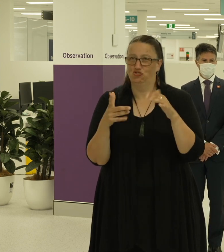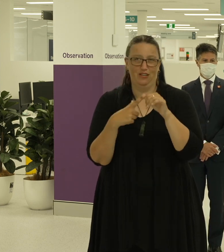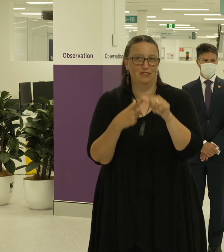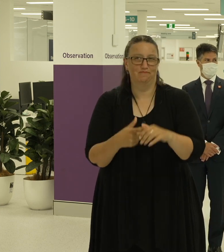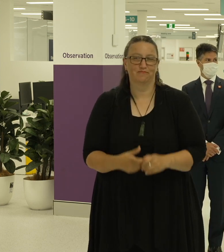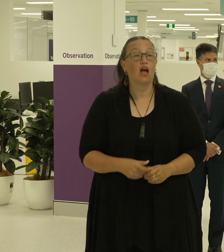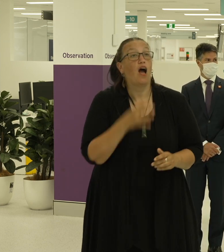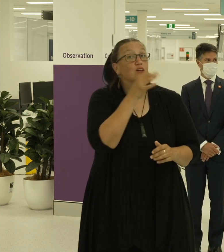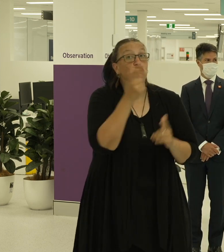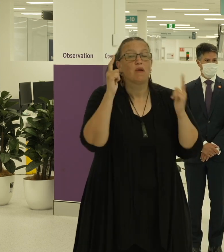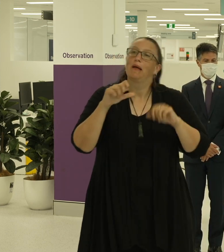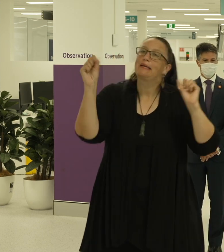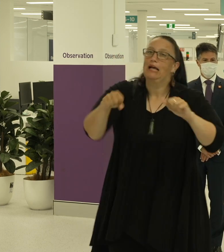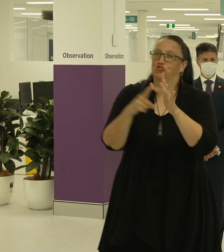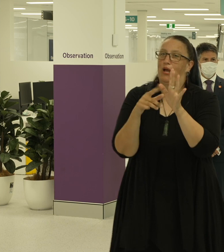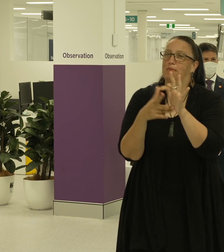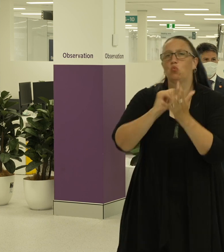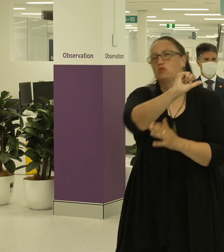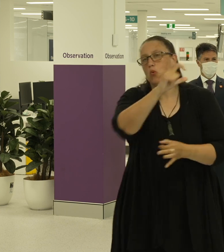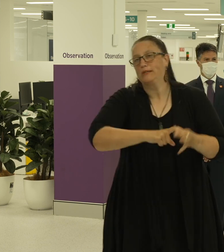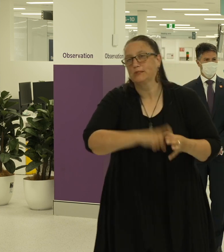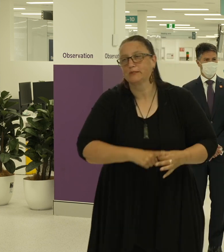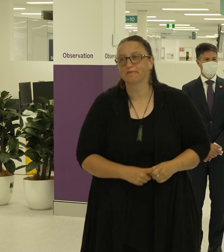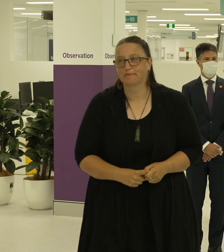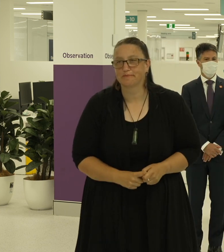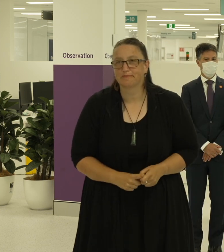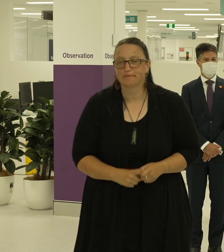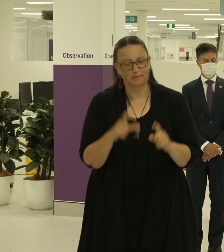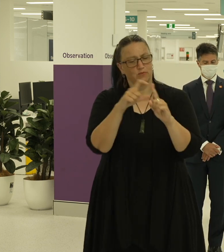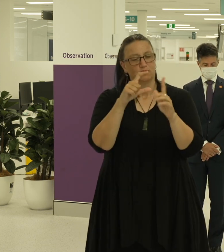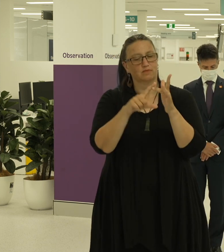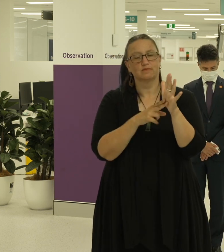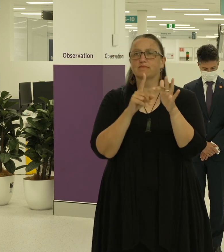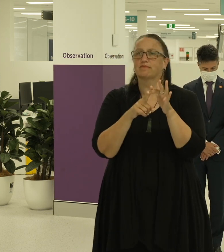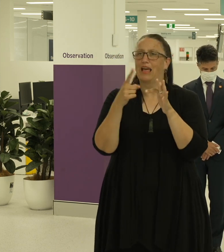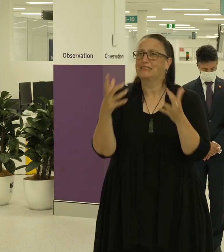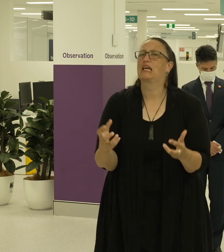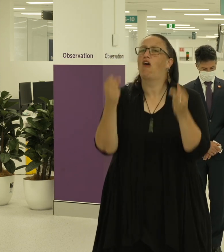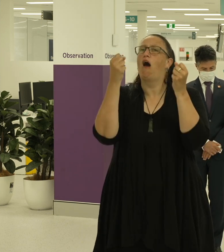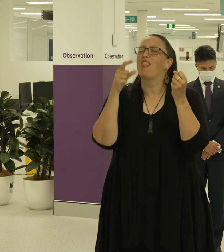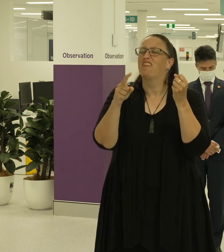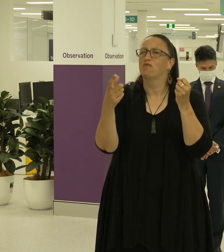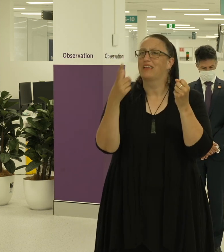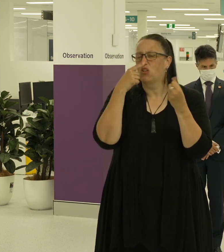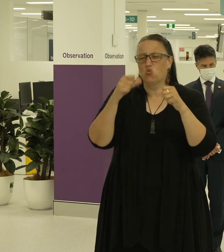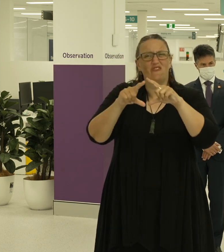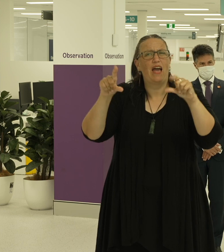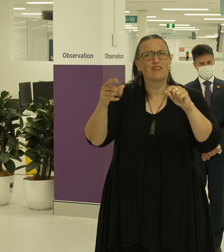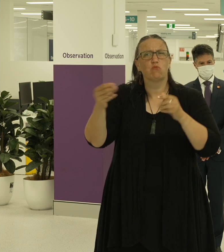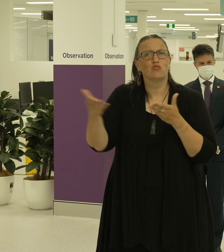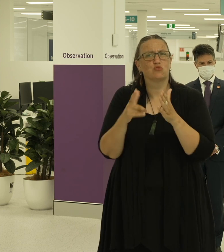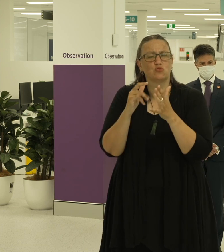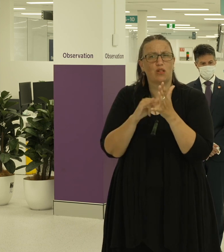Yes, James. The diet disco vouchers is used for takeaway that was done during the Delta lockdown. Yeah. Can you